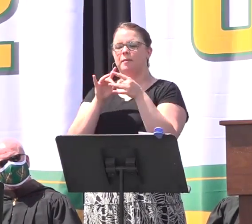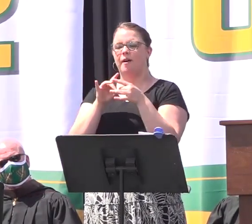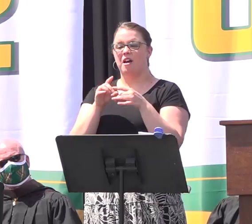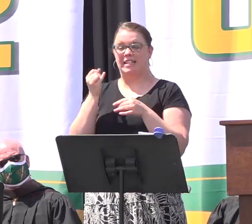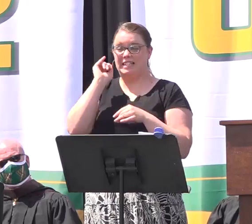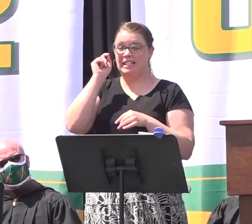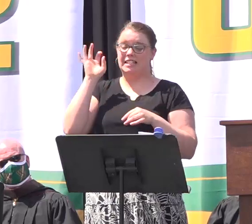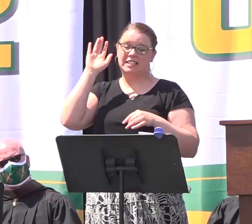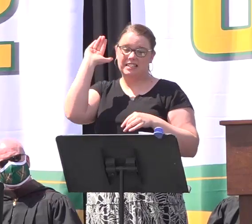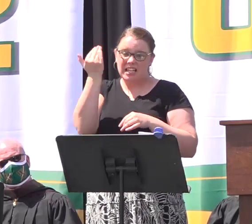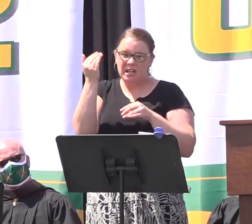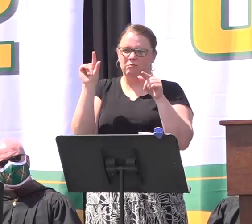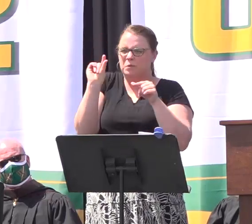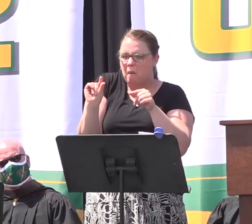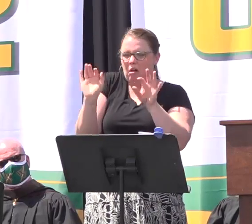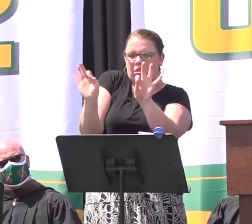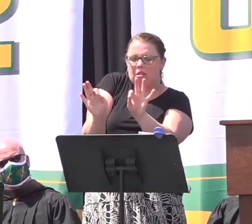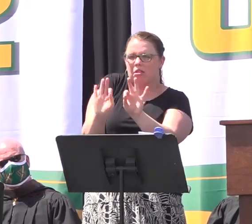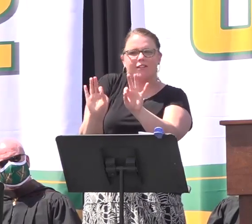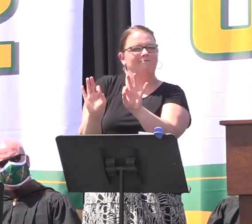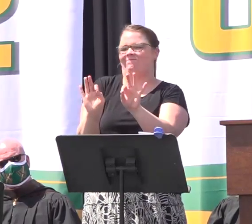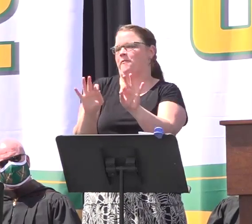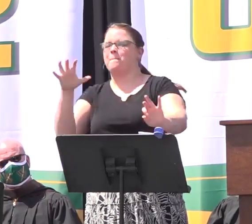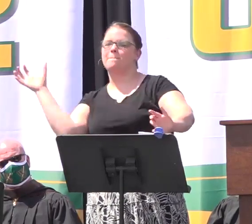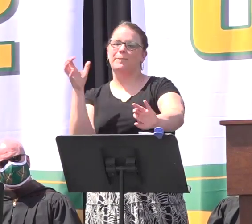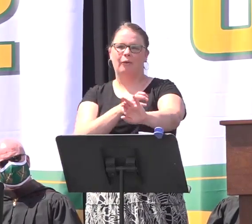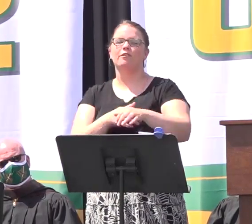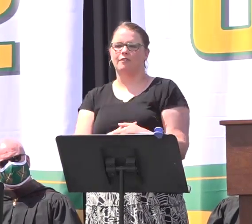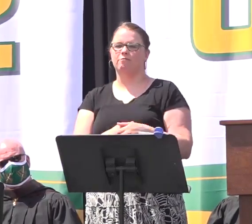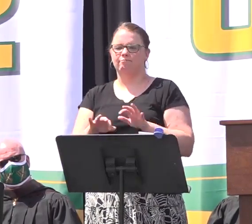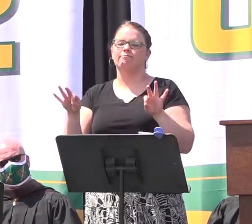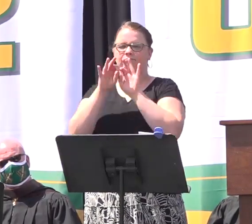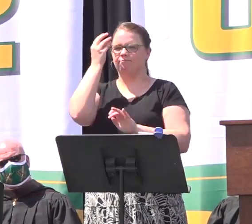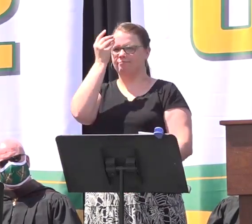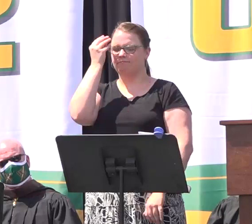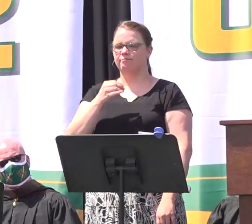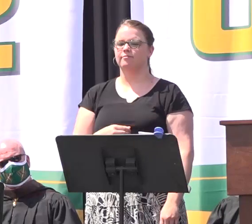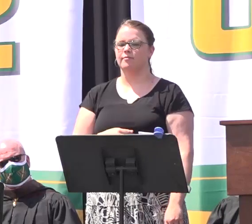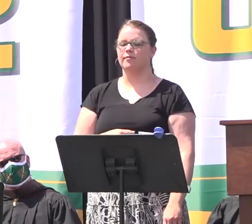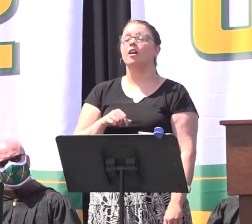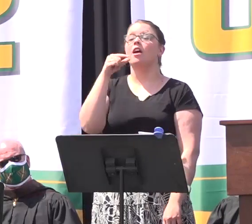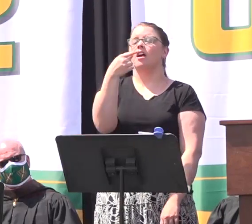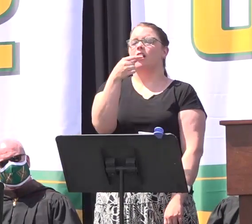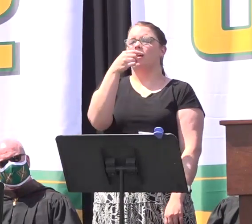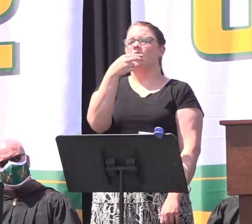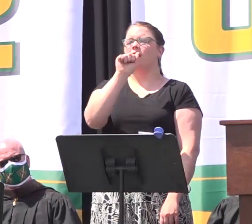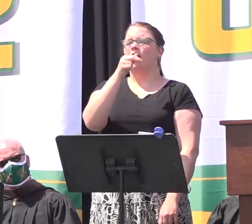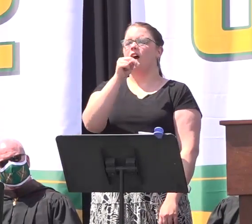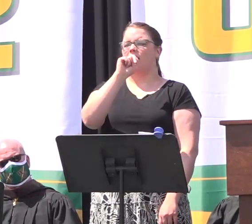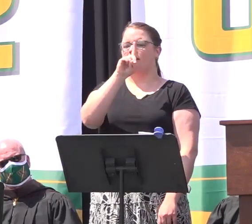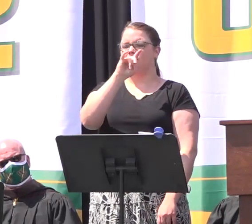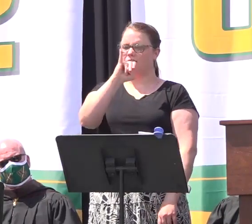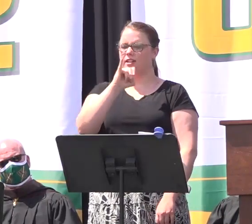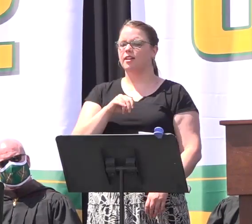fierce." Great words to contemplate. Mahatma Gandhi, when asked about the cultures of the world and what he thought